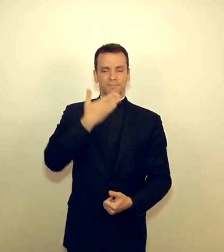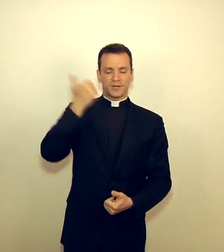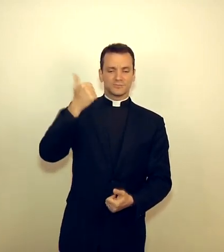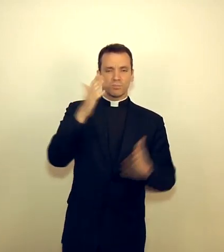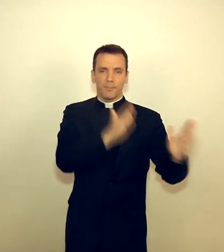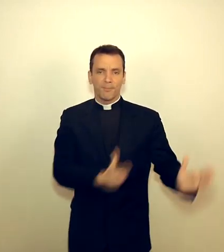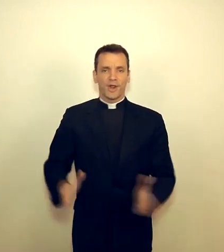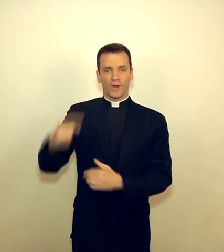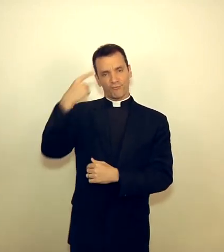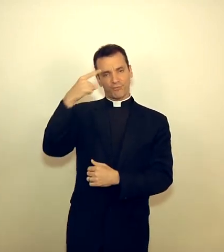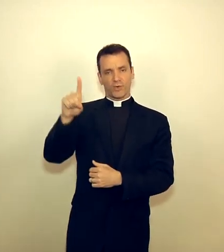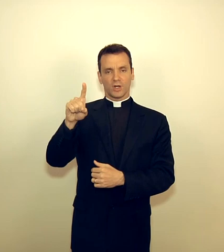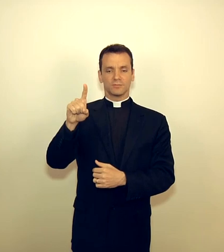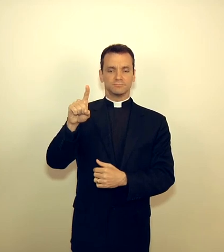far.